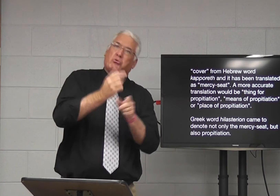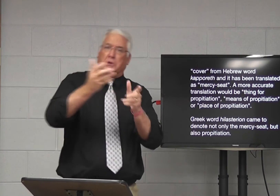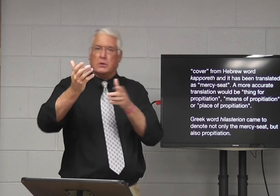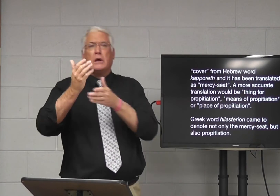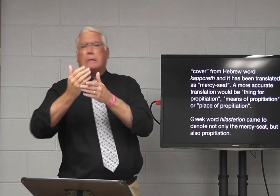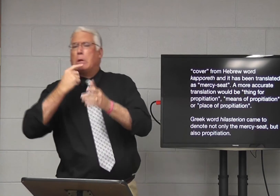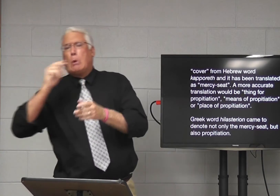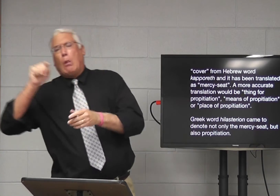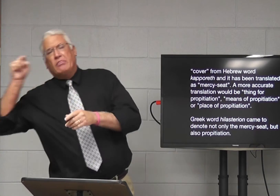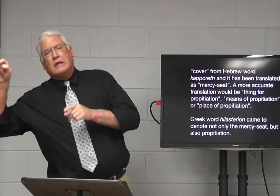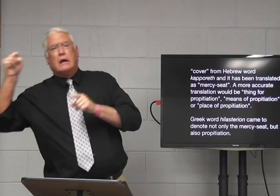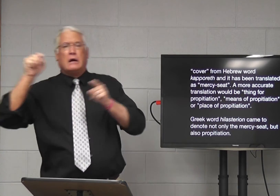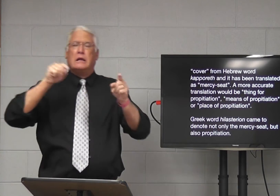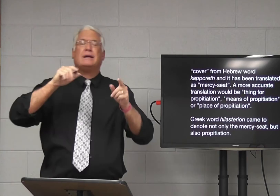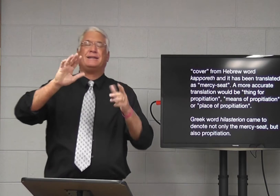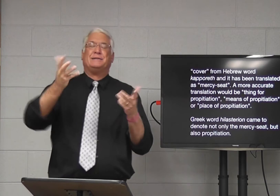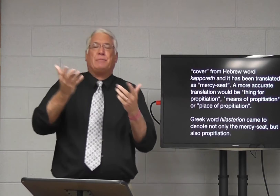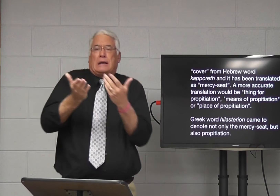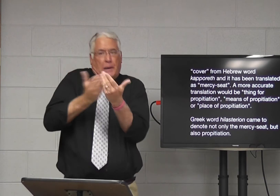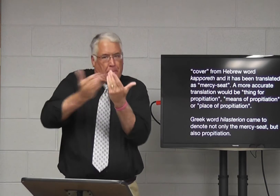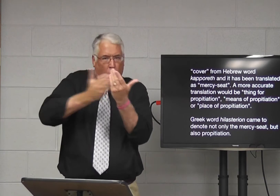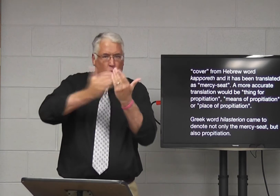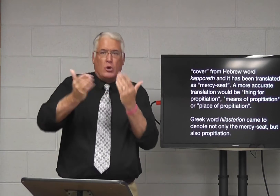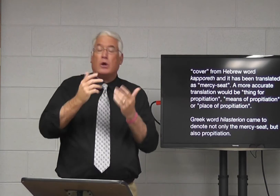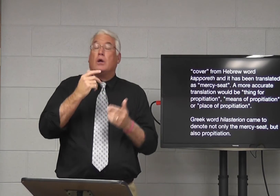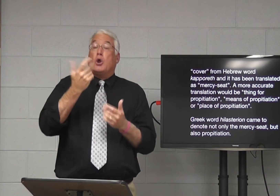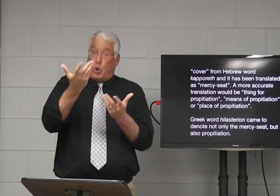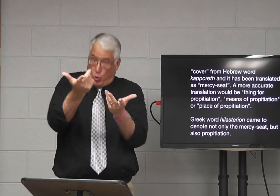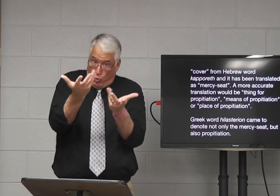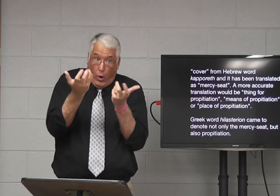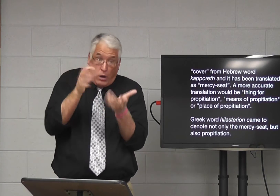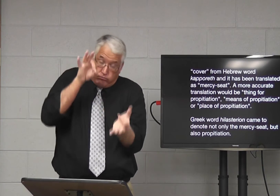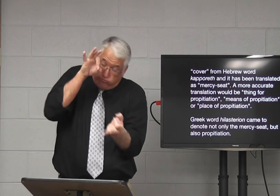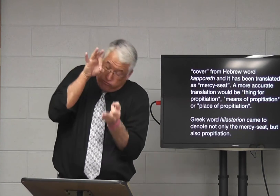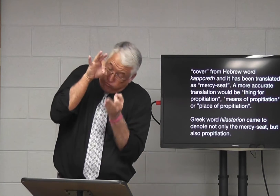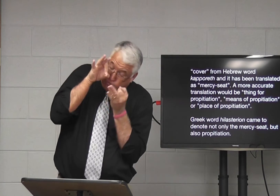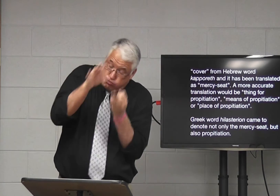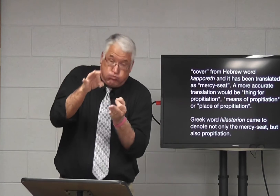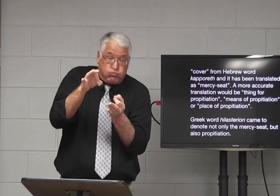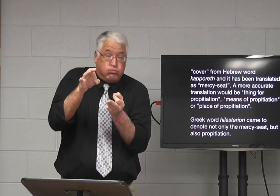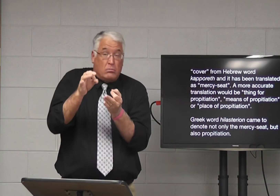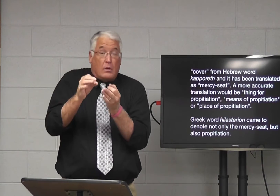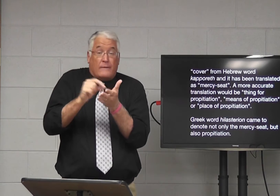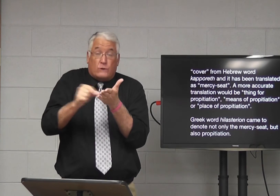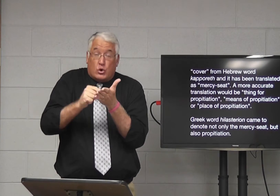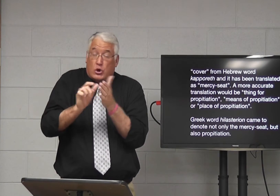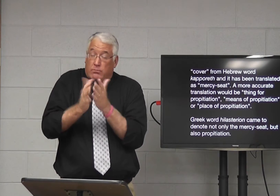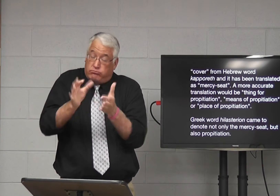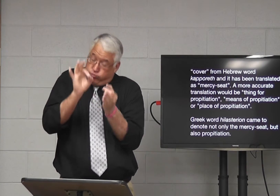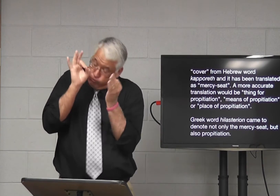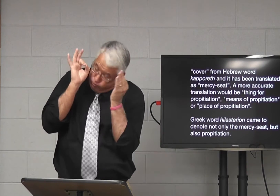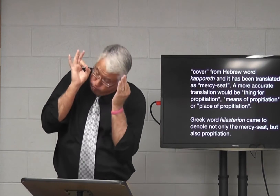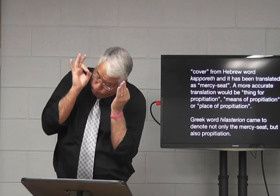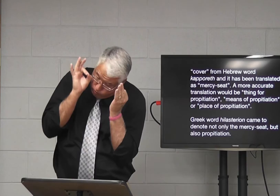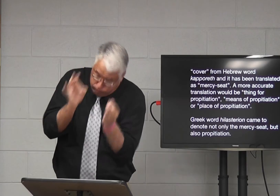the most accurate. It doesn't matter. If you want the perfect verse in